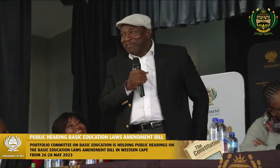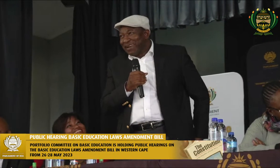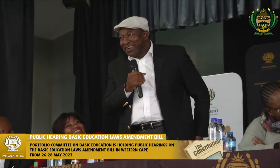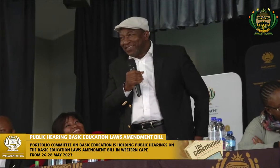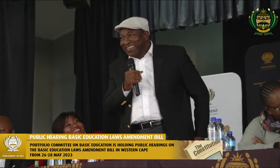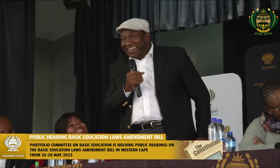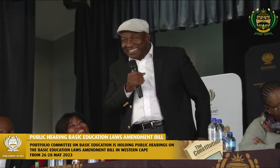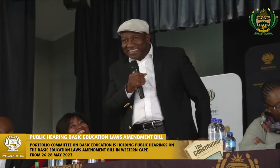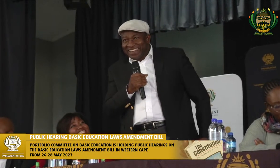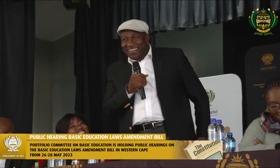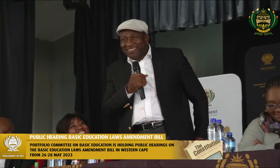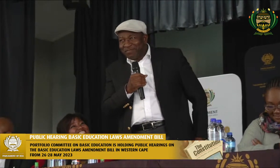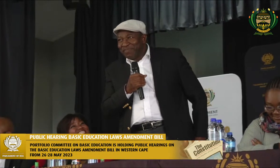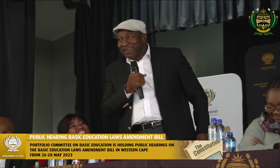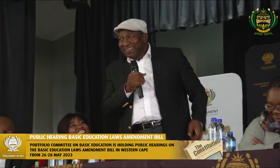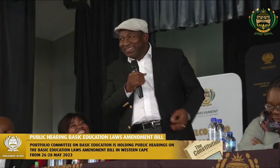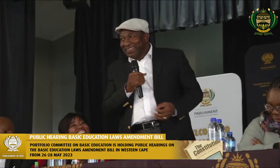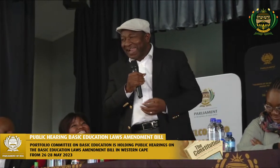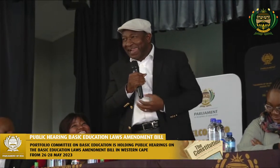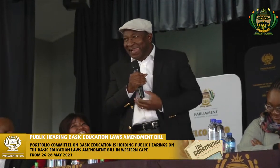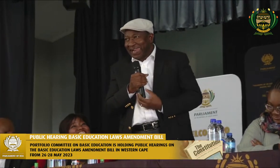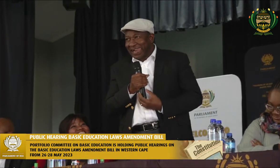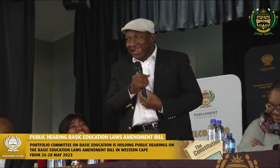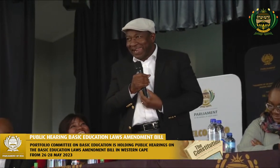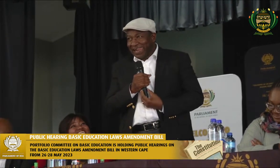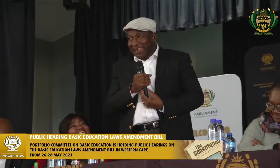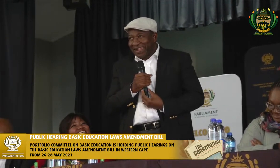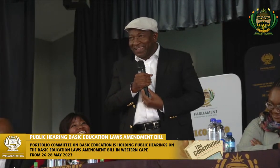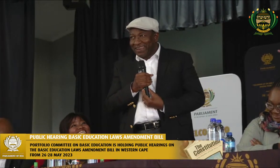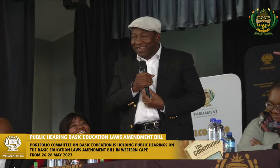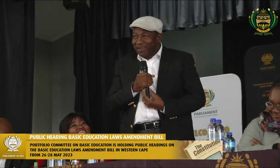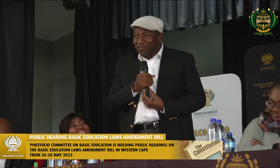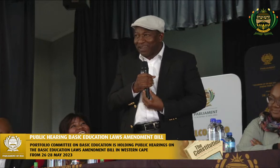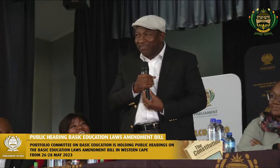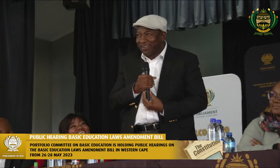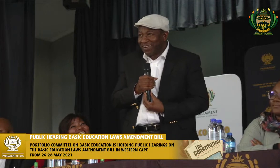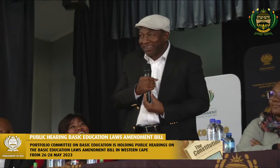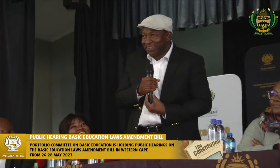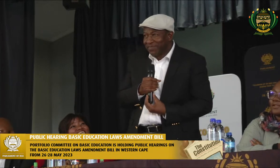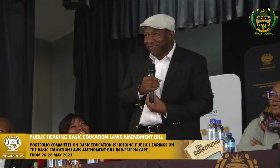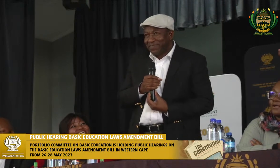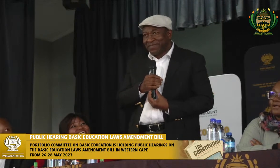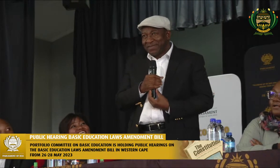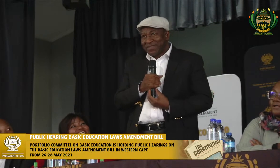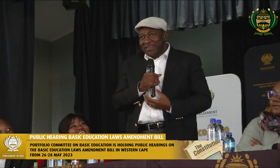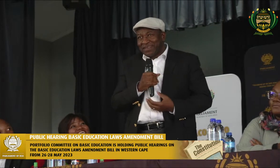A member of the National Assembly in Cape Town,